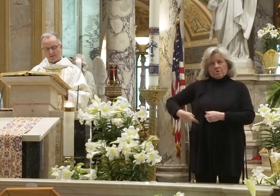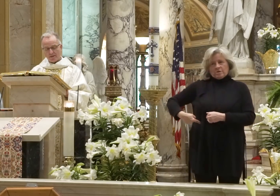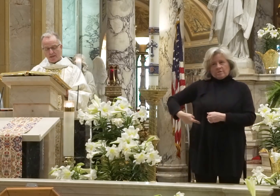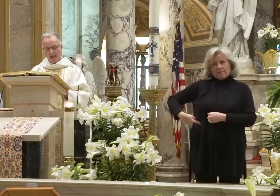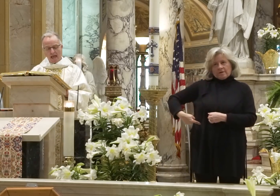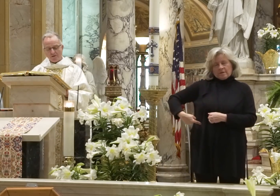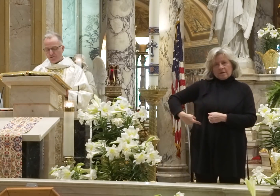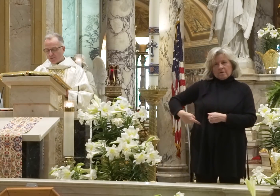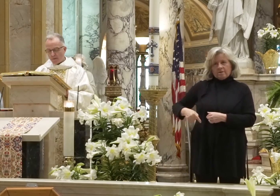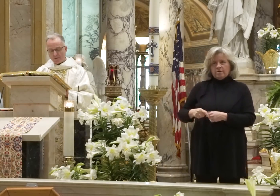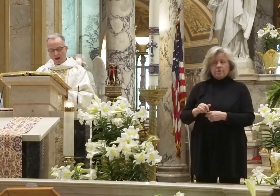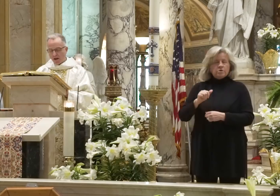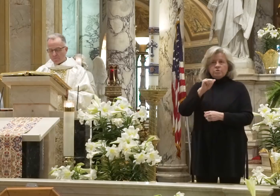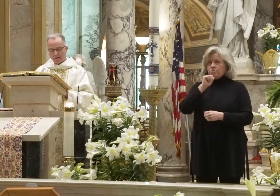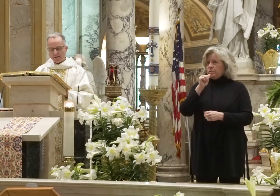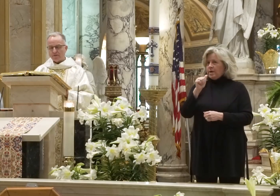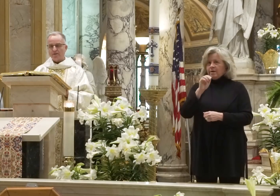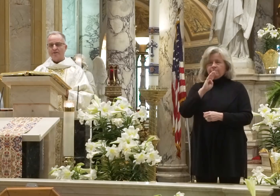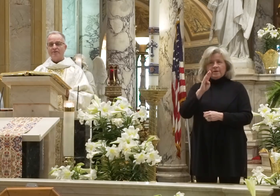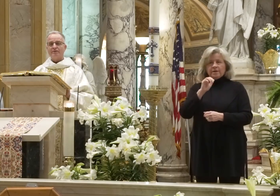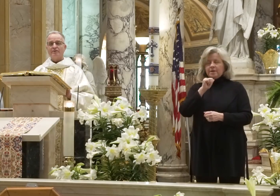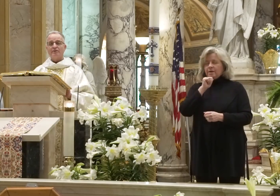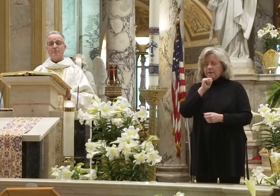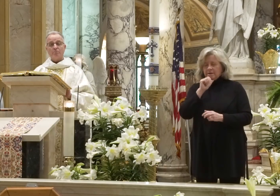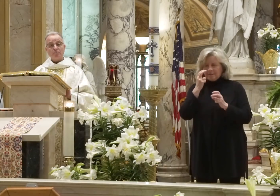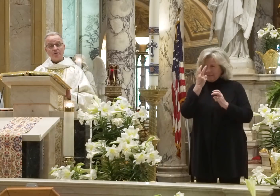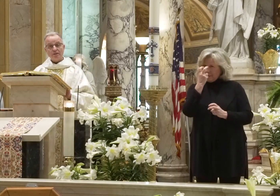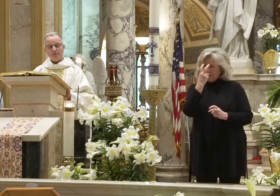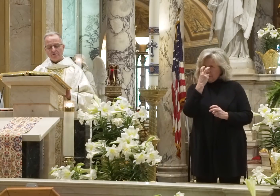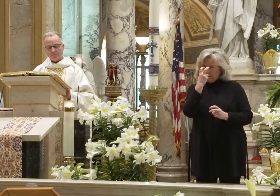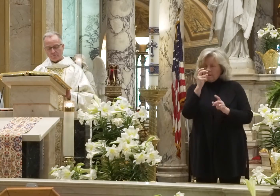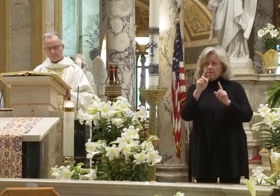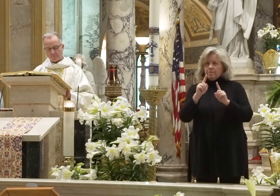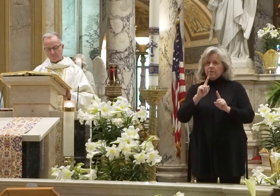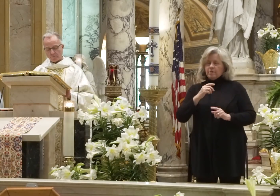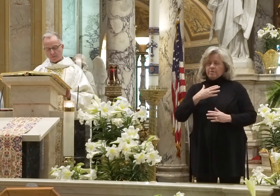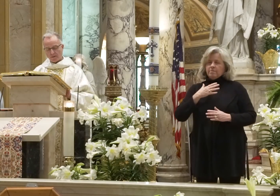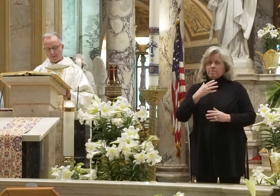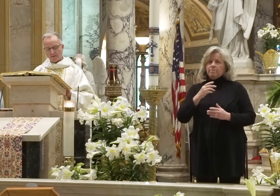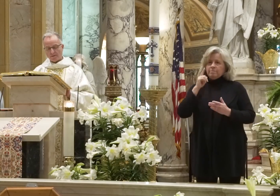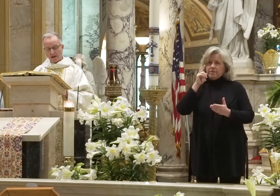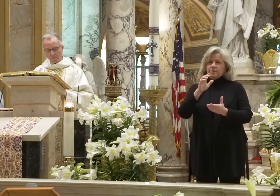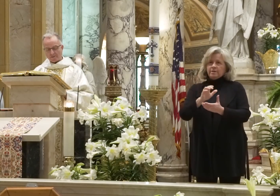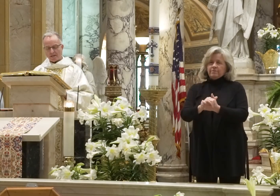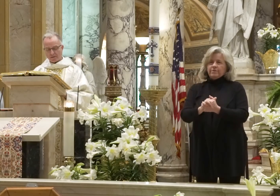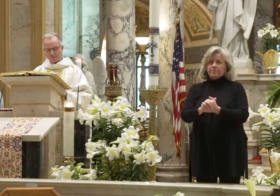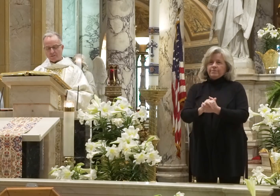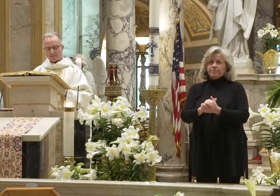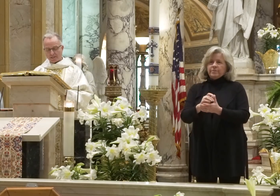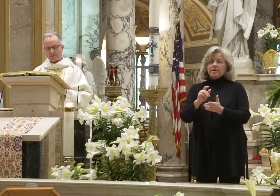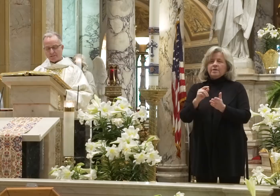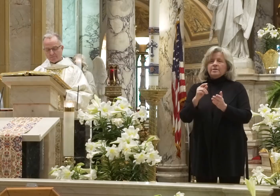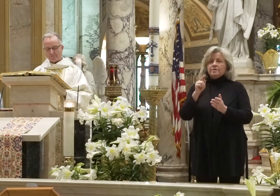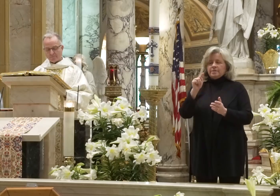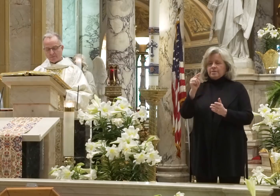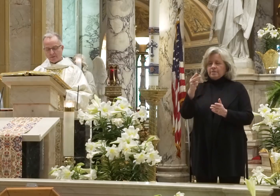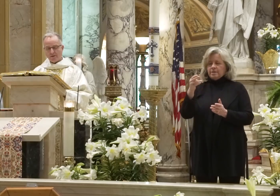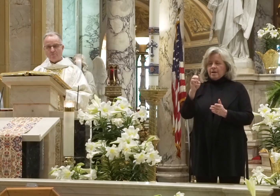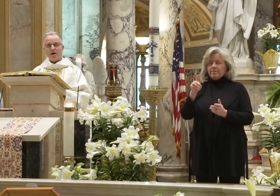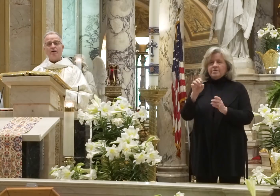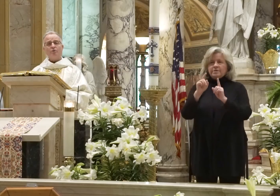side, and do not be unbelieving, but believe." Thomas answered and said to